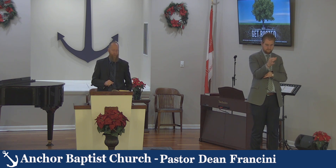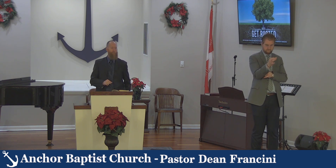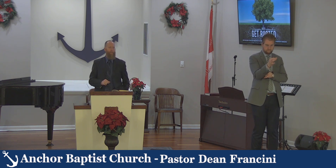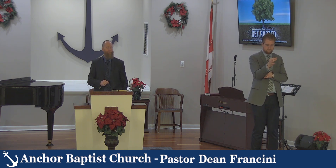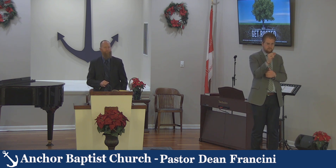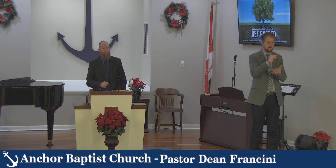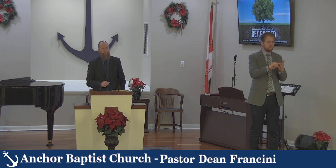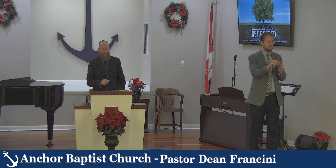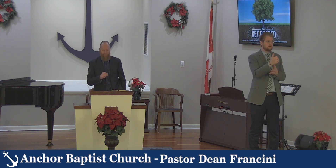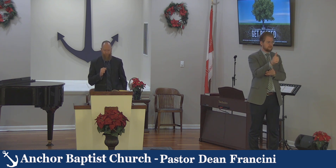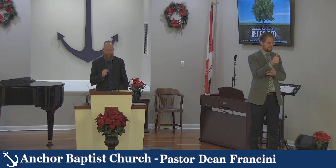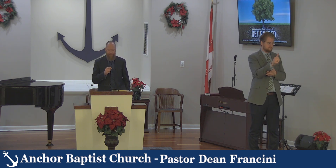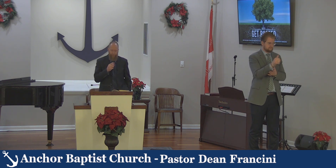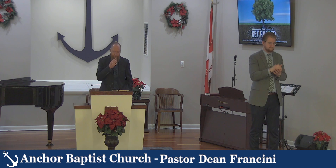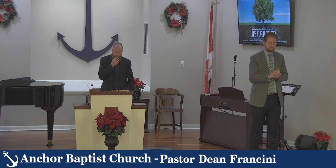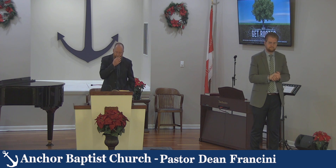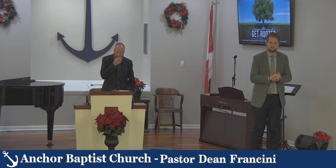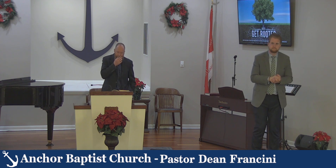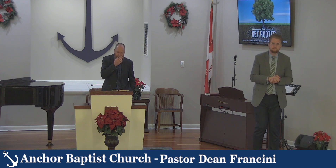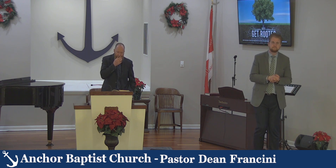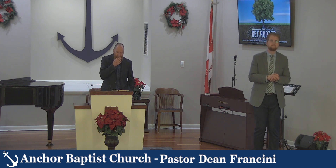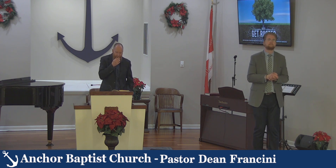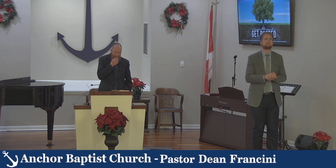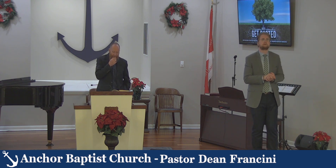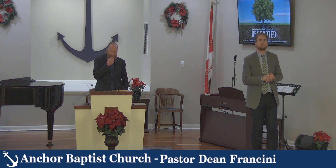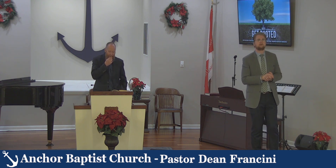in verse 10. Acts chapter 19, verse 10.